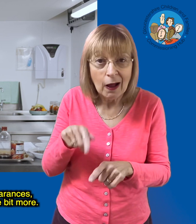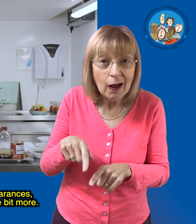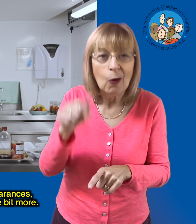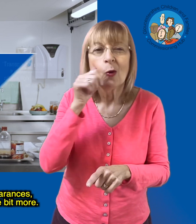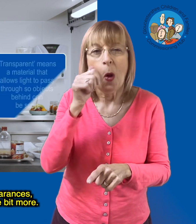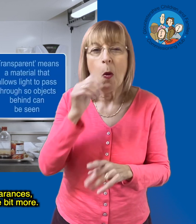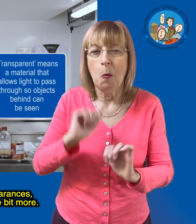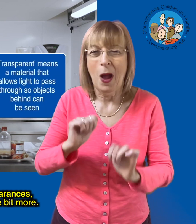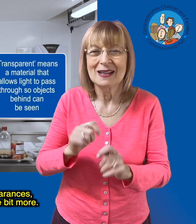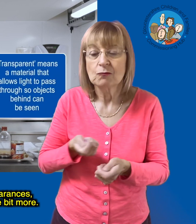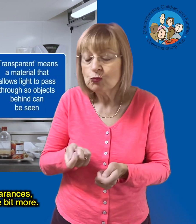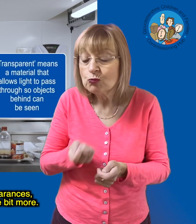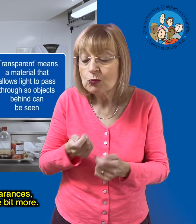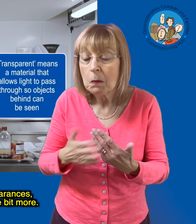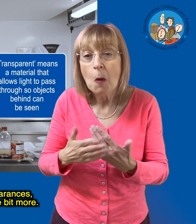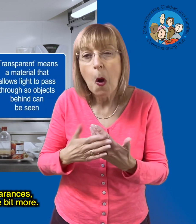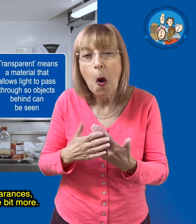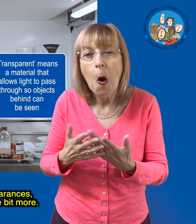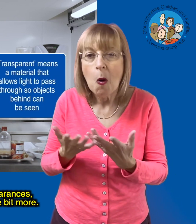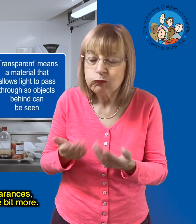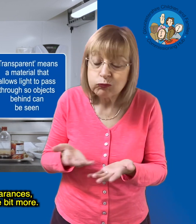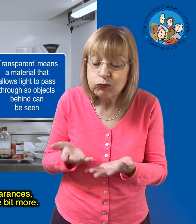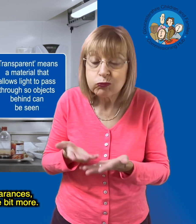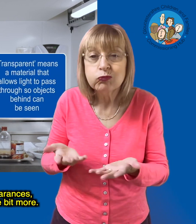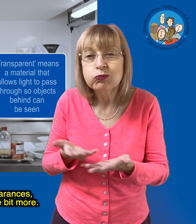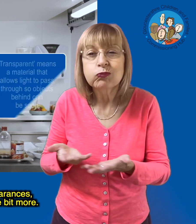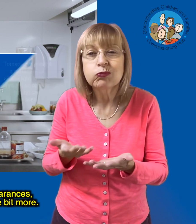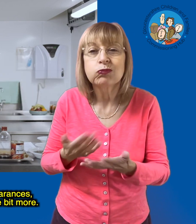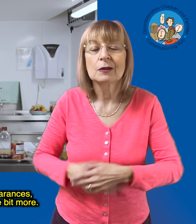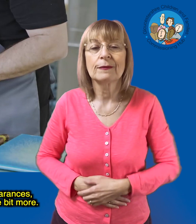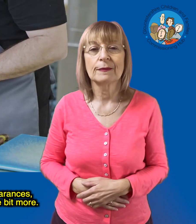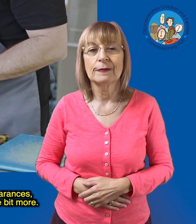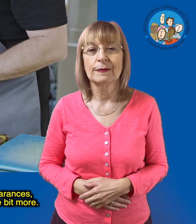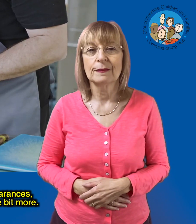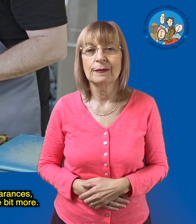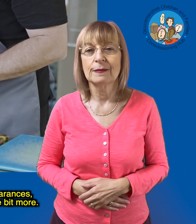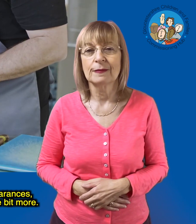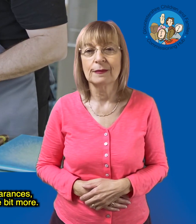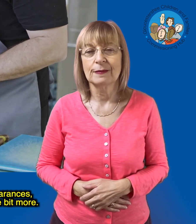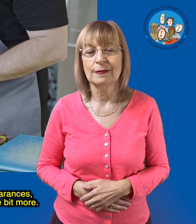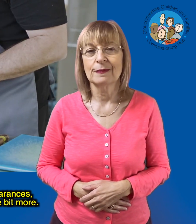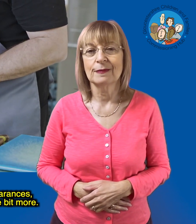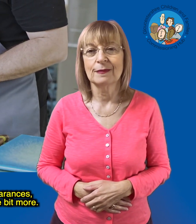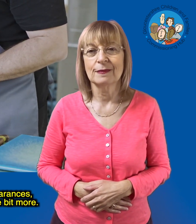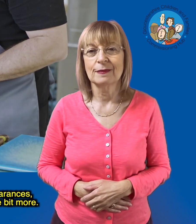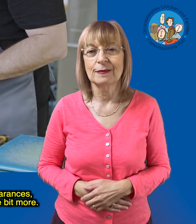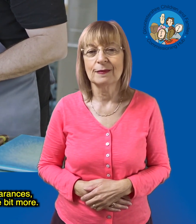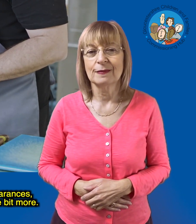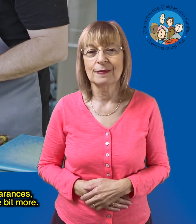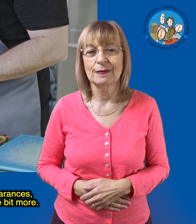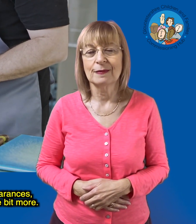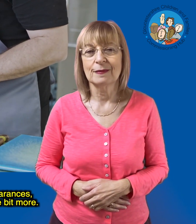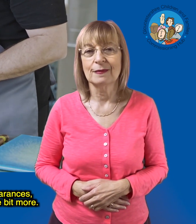slightly transparent in appearances. So we'll just wait for those just to